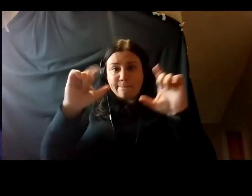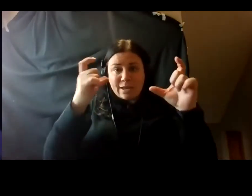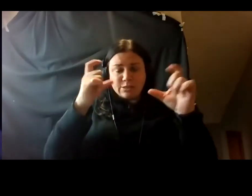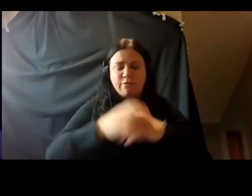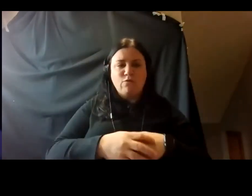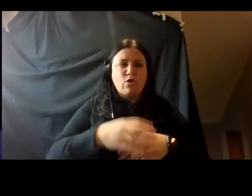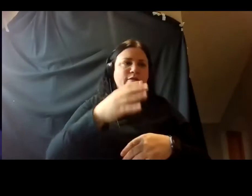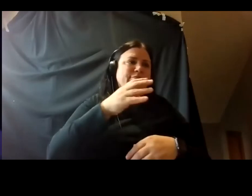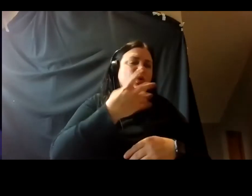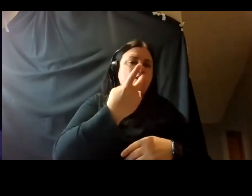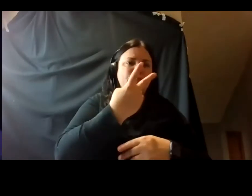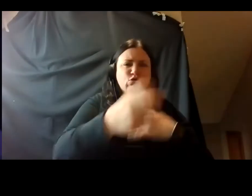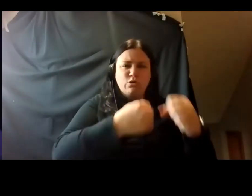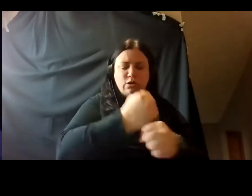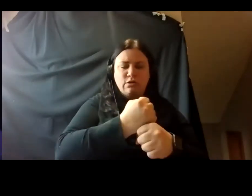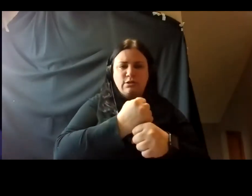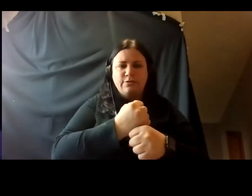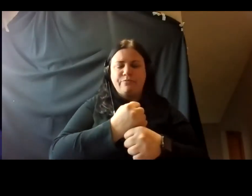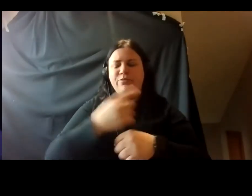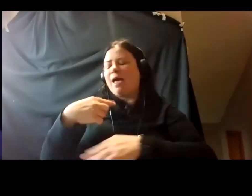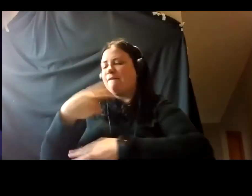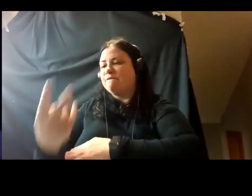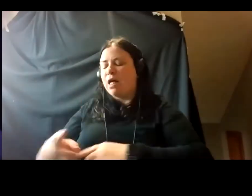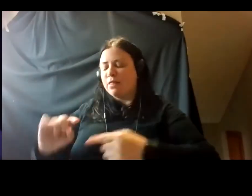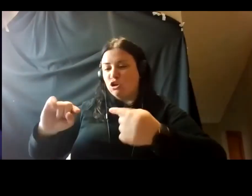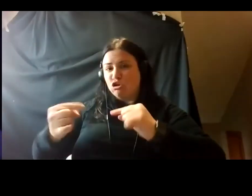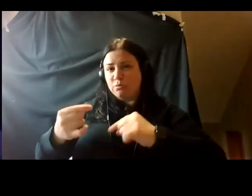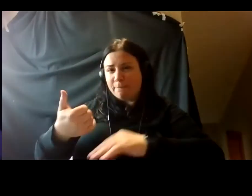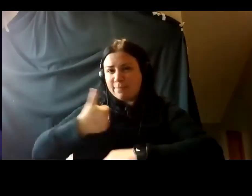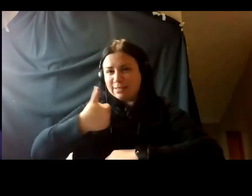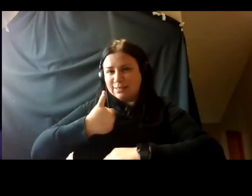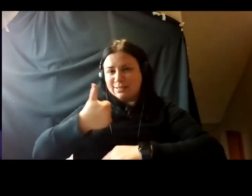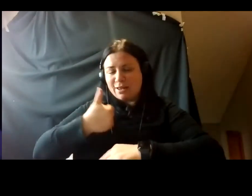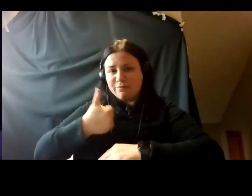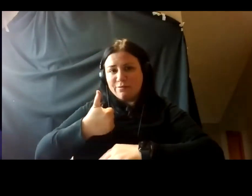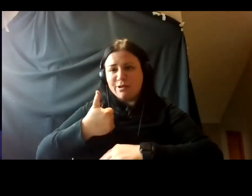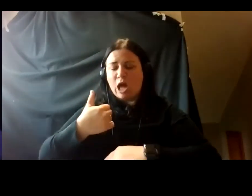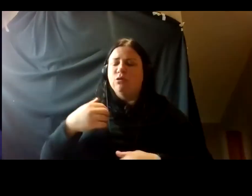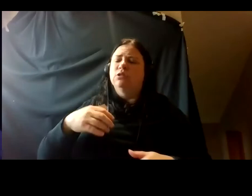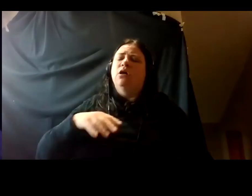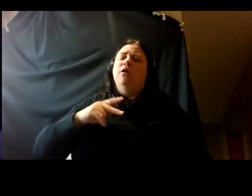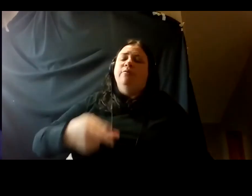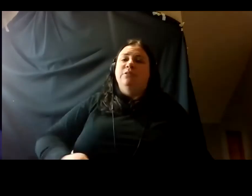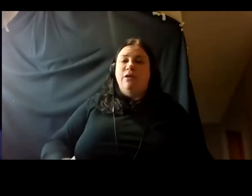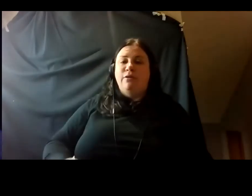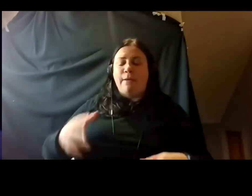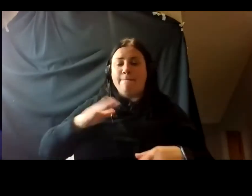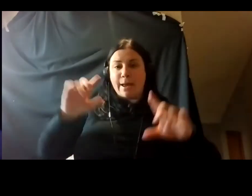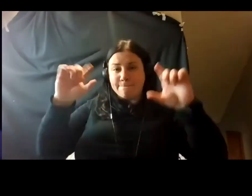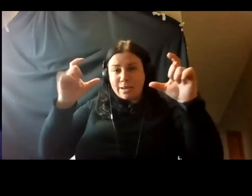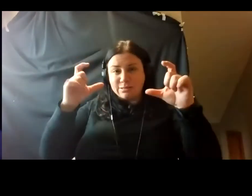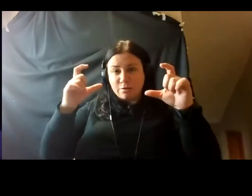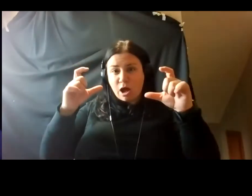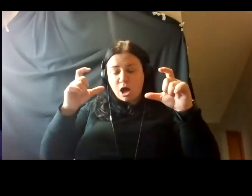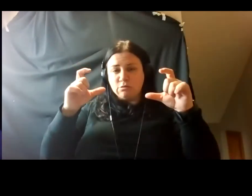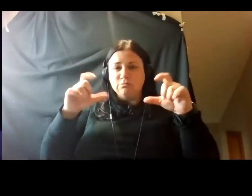I injured myself during a game, and I tore my Achilles. And I was devastated. My basketball career was over. As I said earlier, my